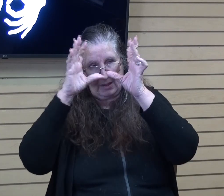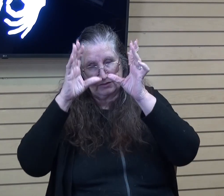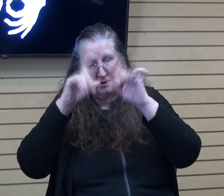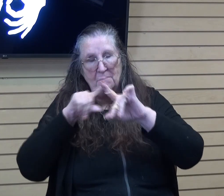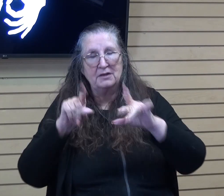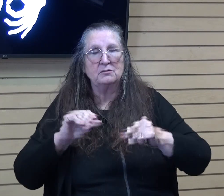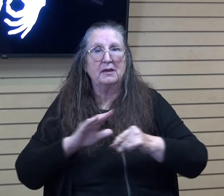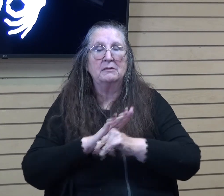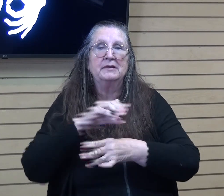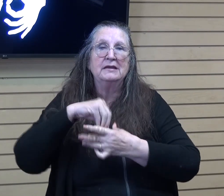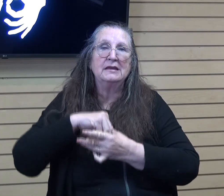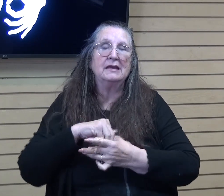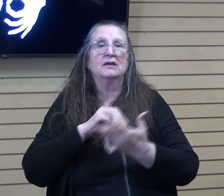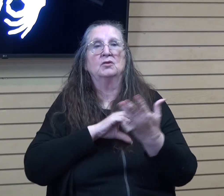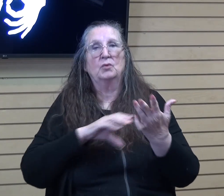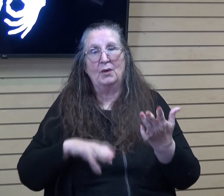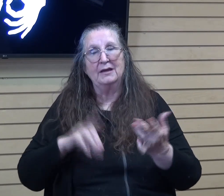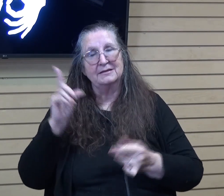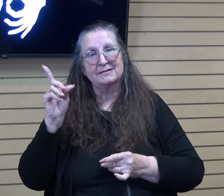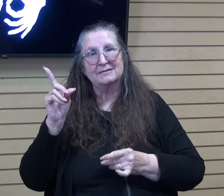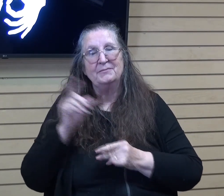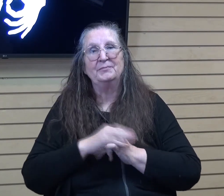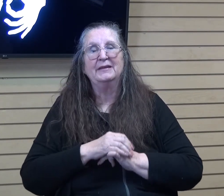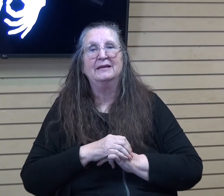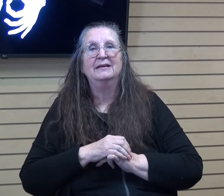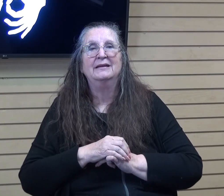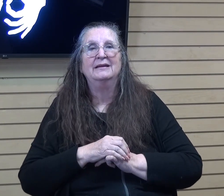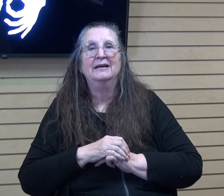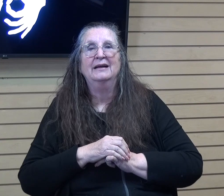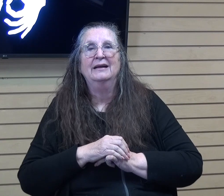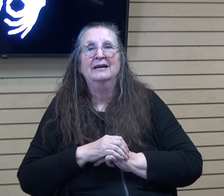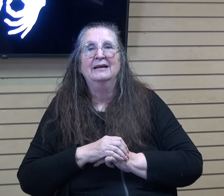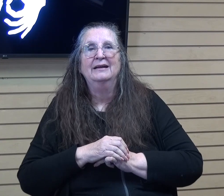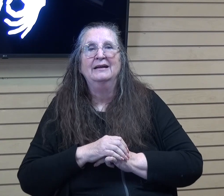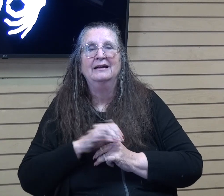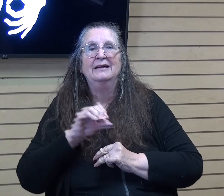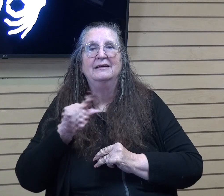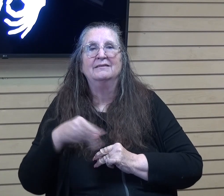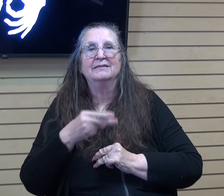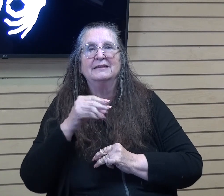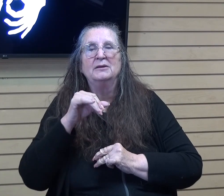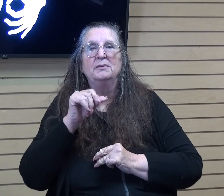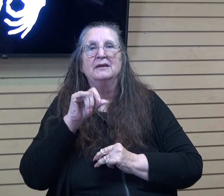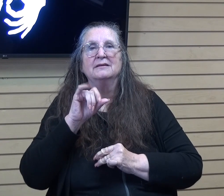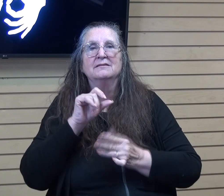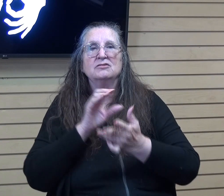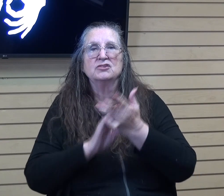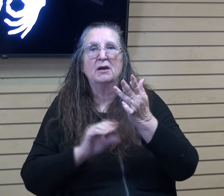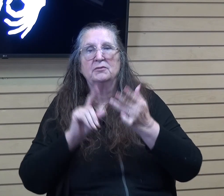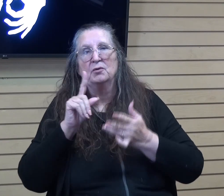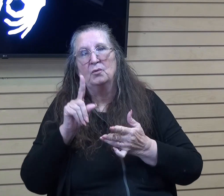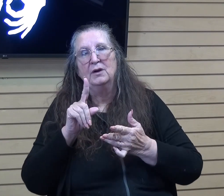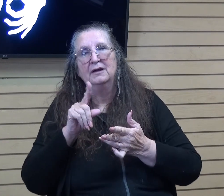be completed in Christ. So in Philippians chapter 1 verse 6, says Paul is